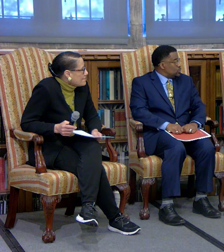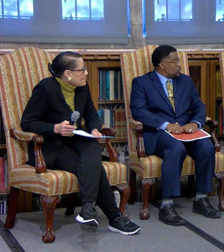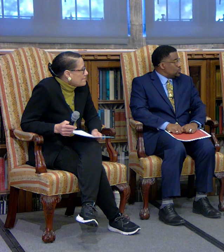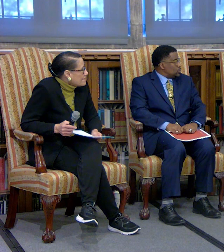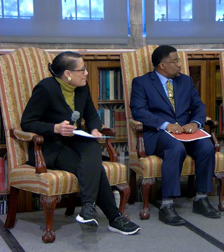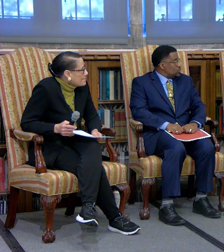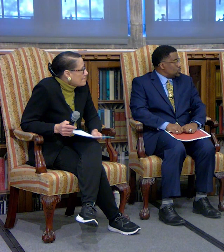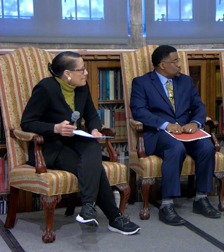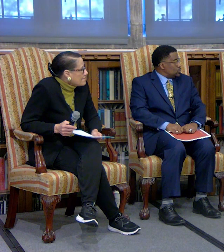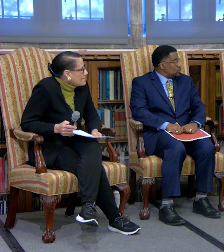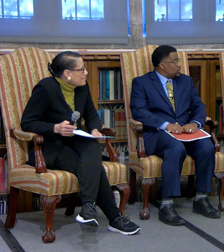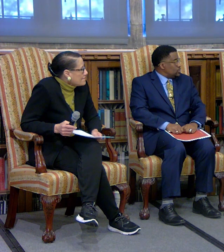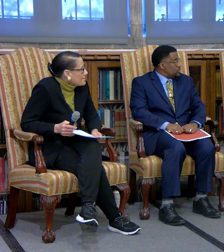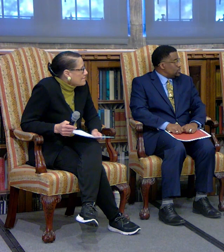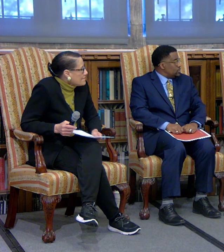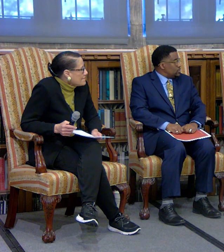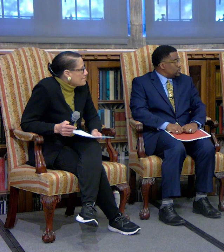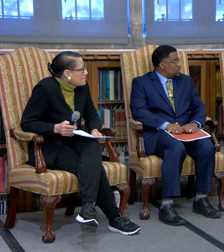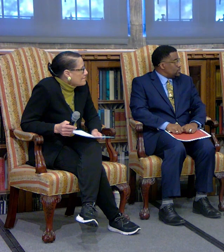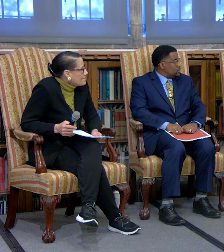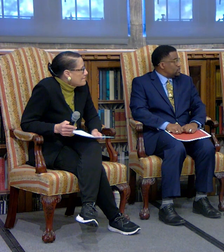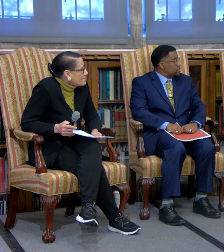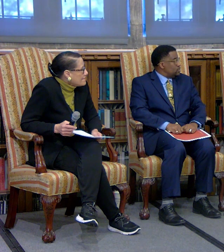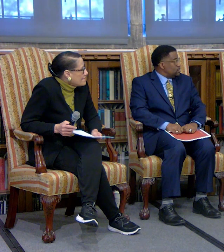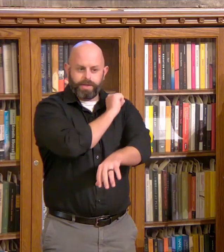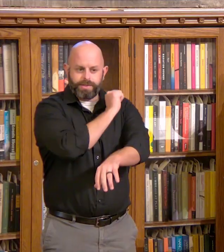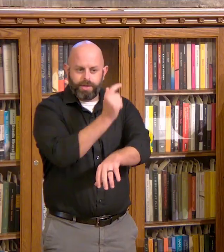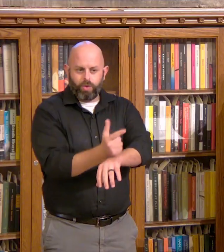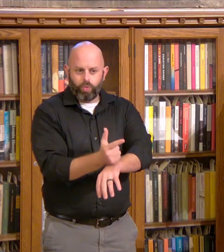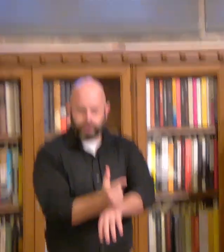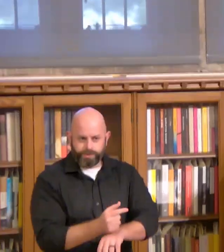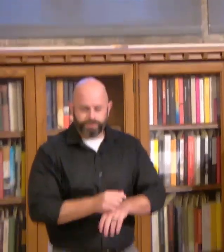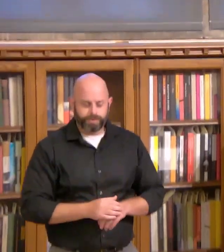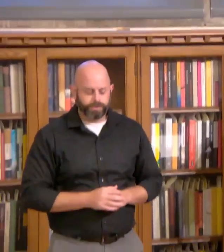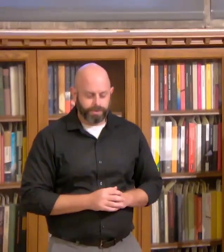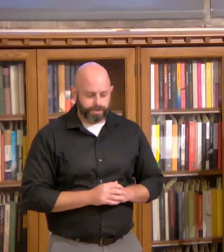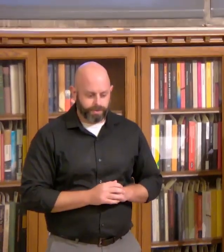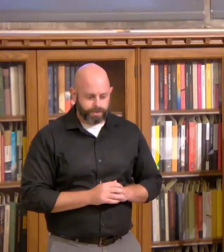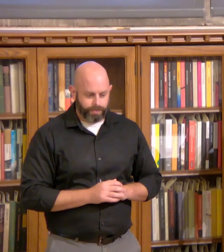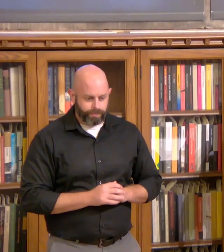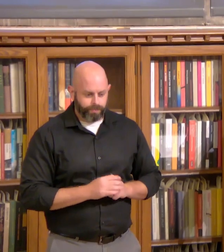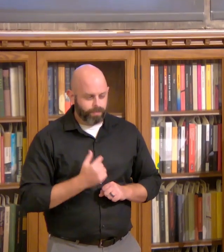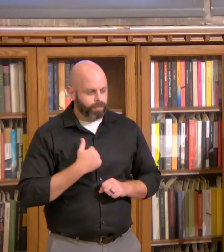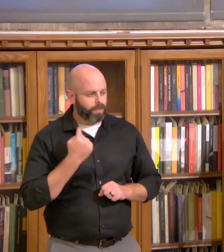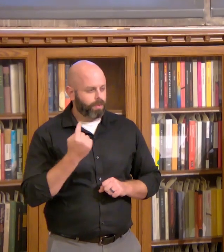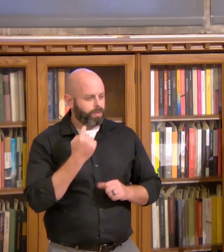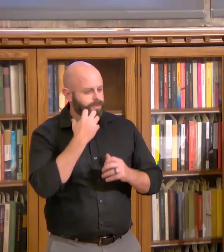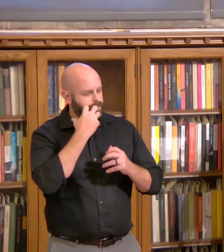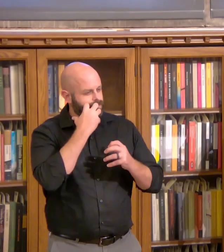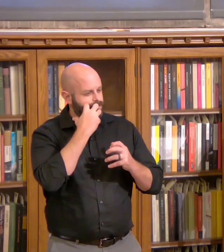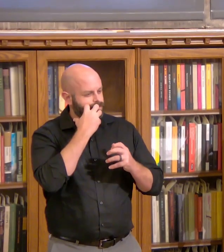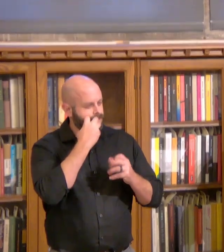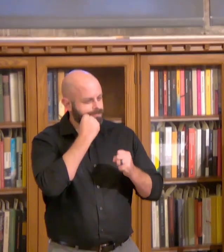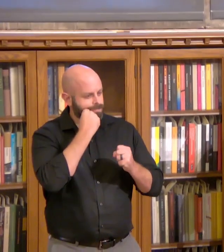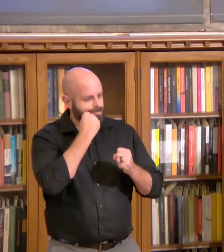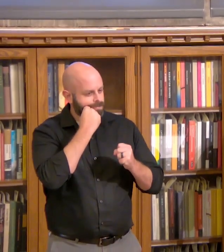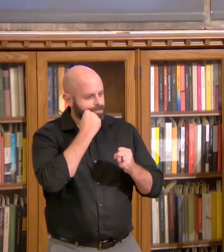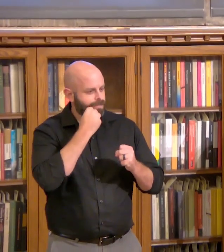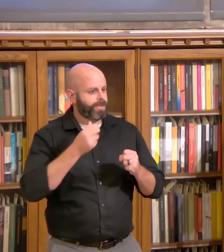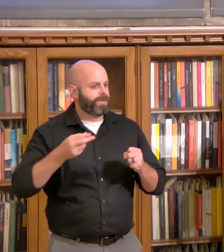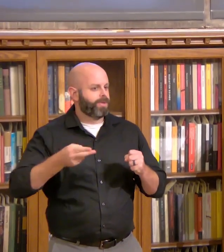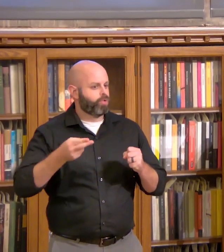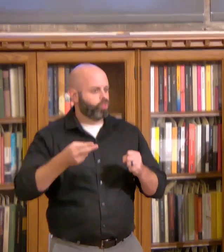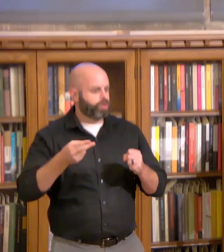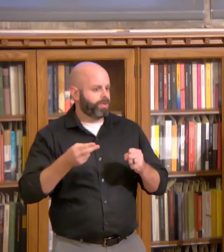teachers to integrate St Louis I always loved history it was